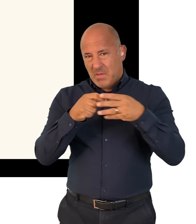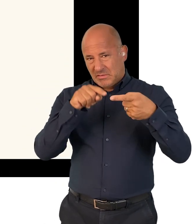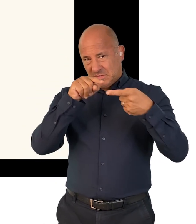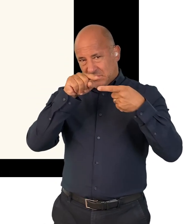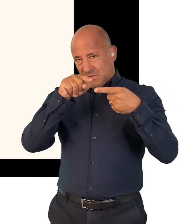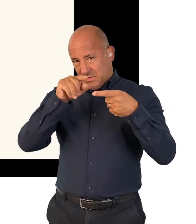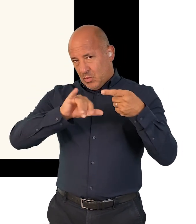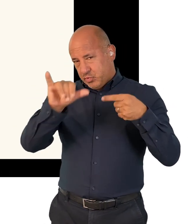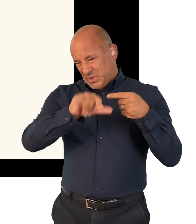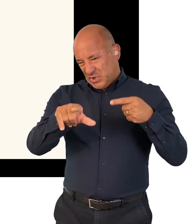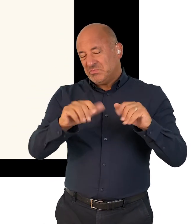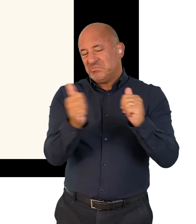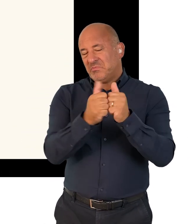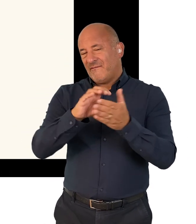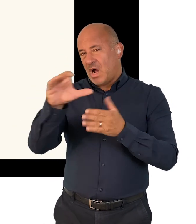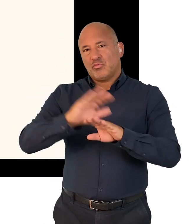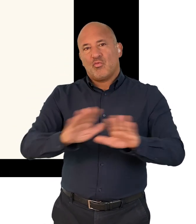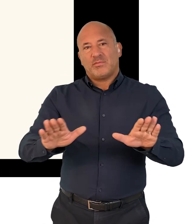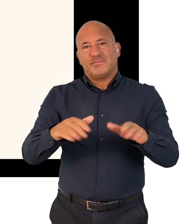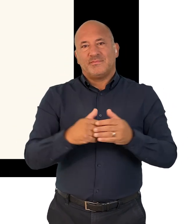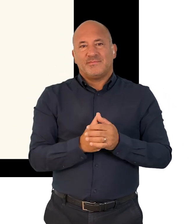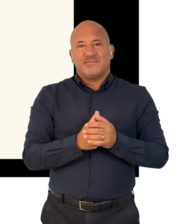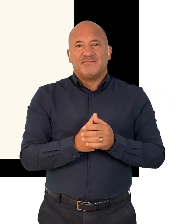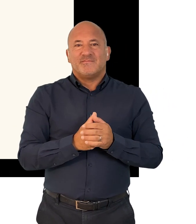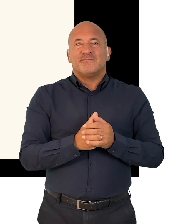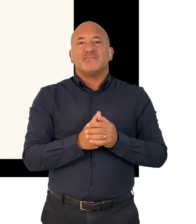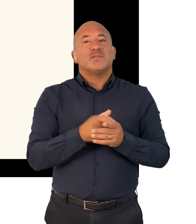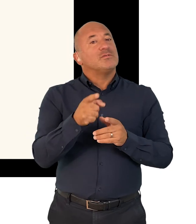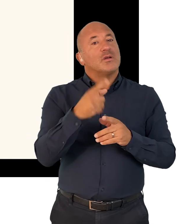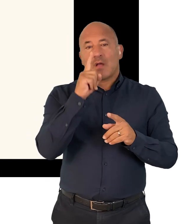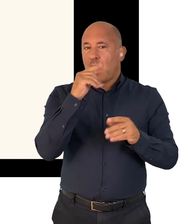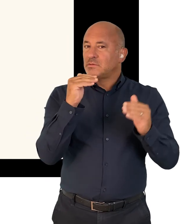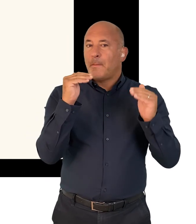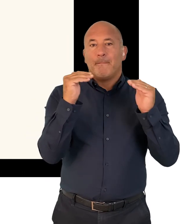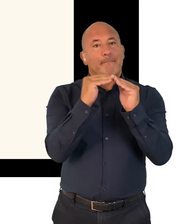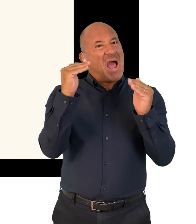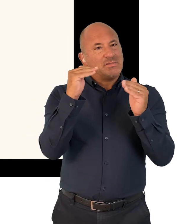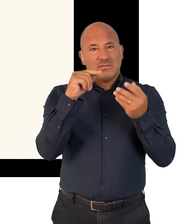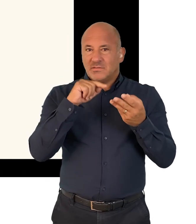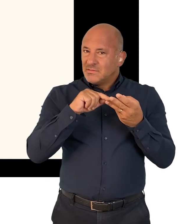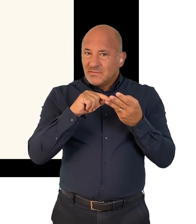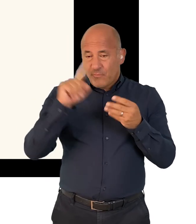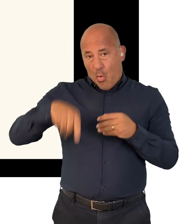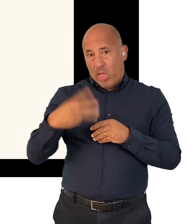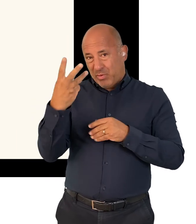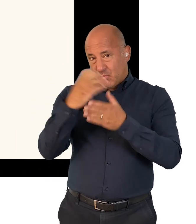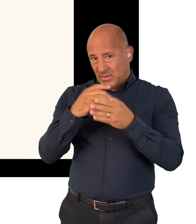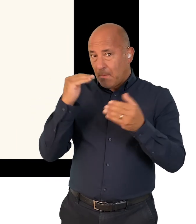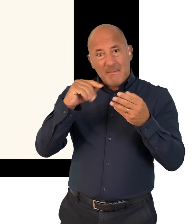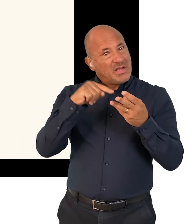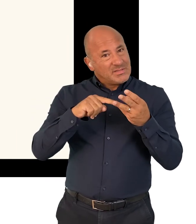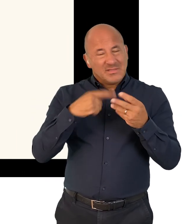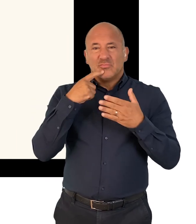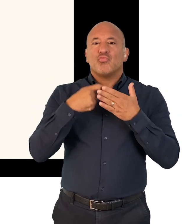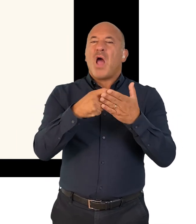application is suitable for funding. Applications that do not achieve at least met under all three criteria will not be recommended